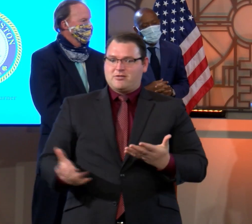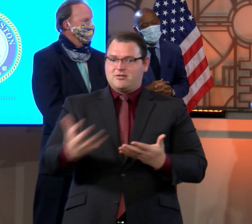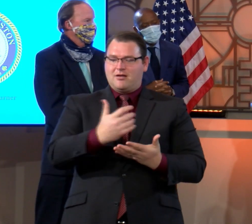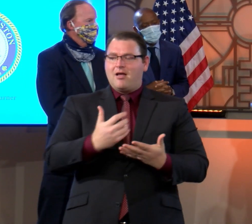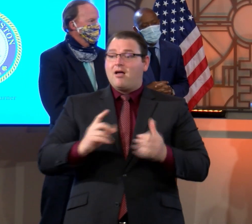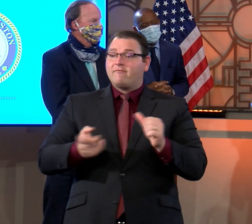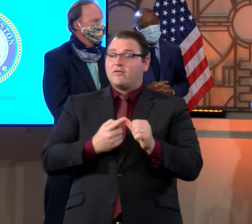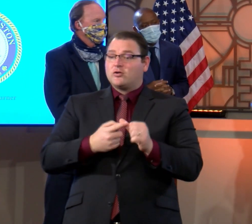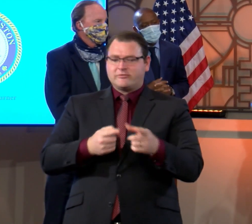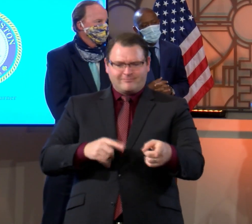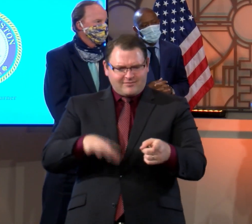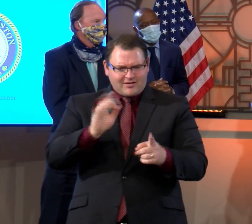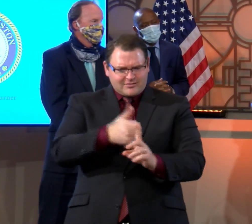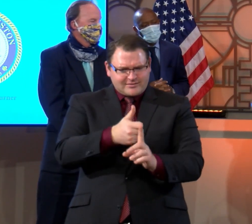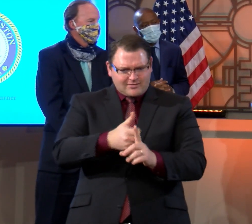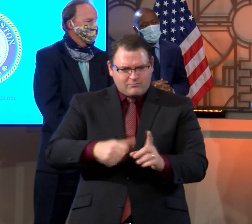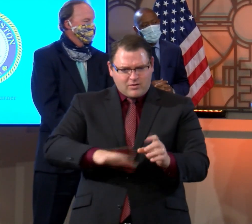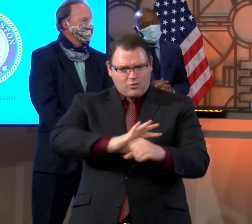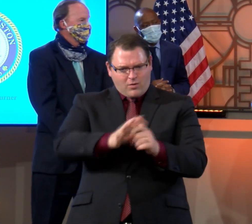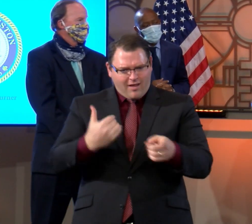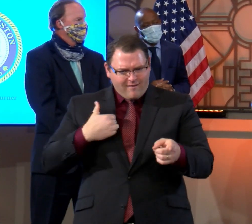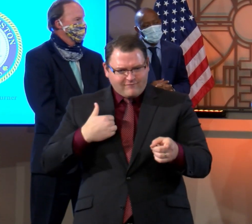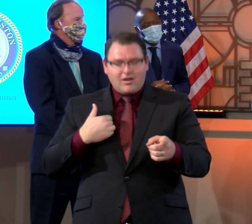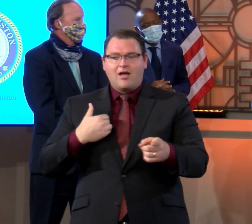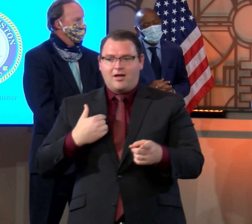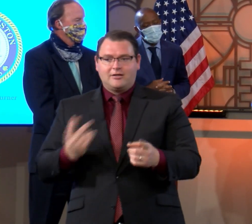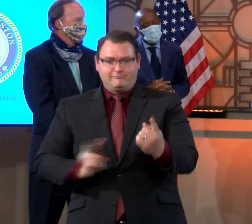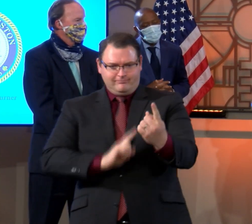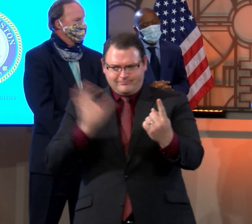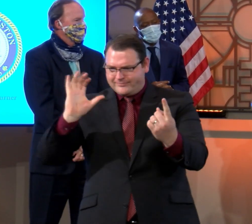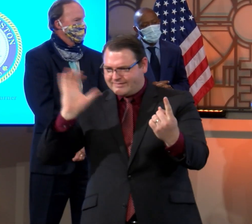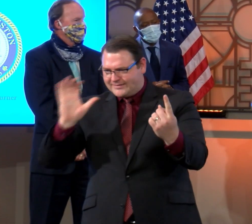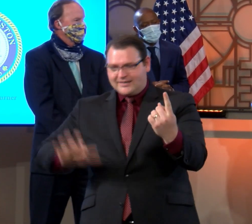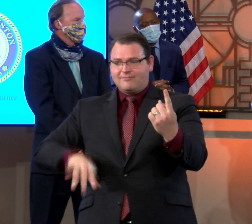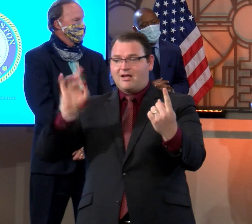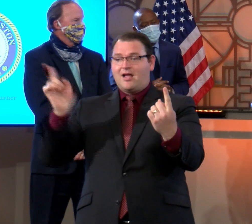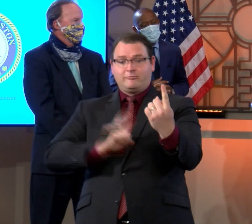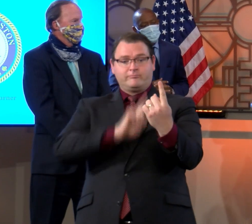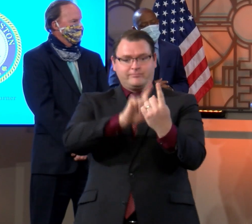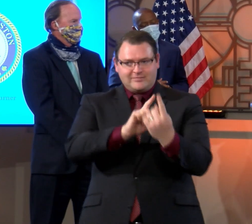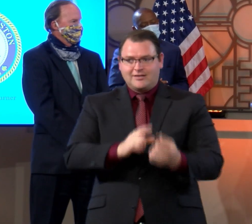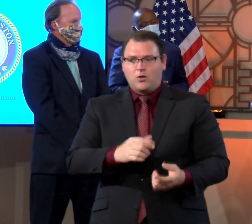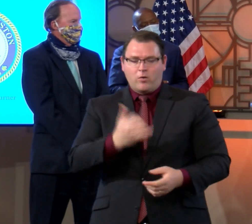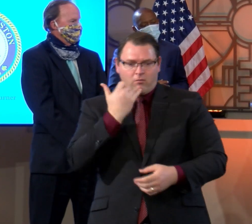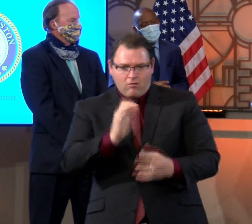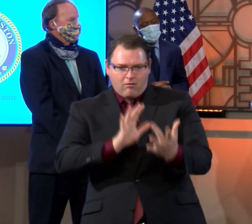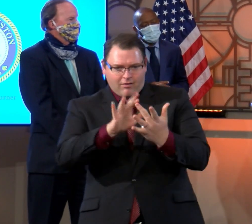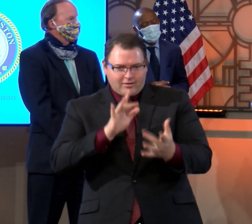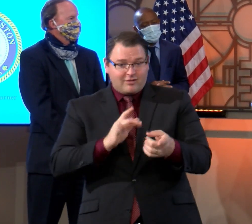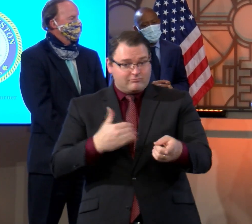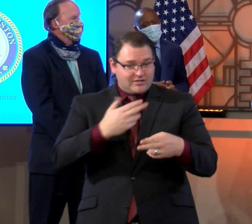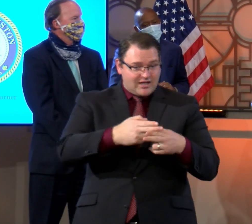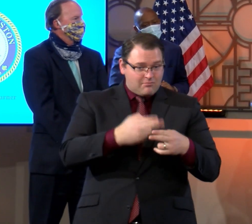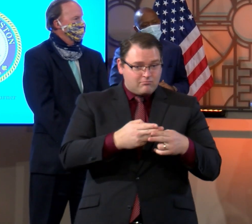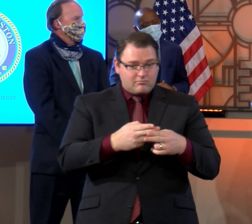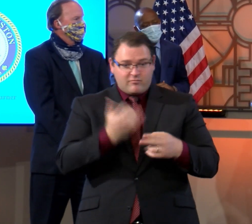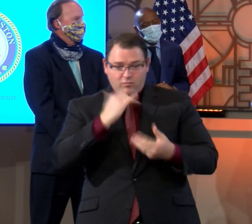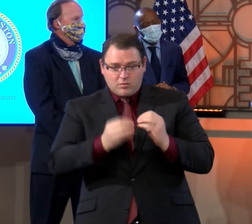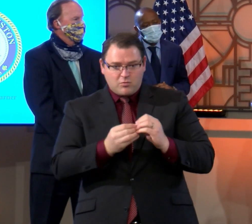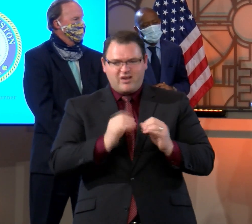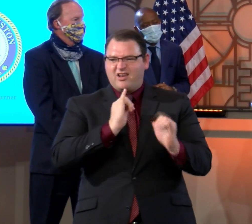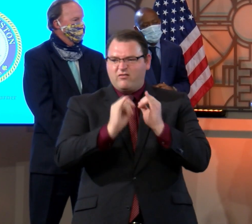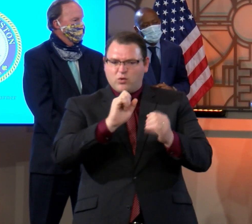them. And very often we're starting very scant information. A name and a phone number sometimes is all we have. We have to find that person, and then we have to interview them and find